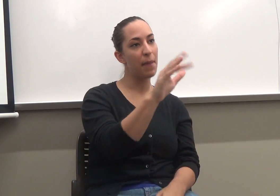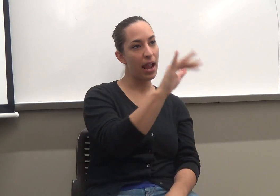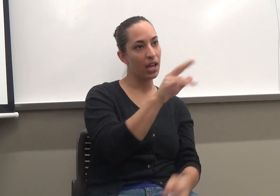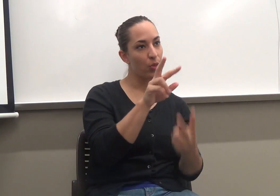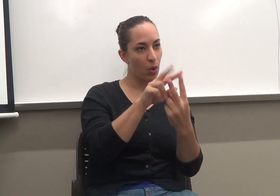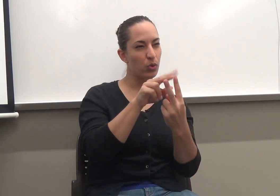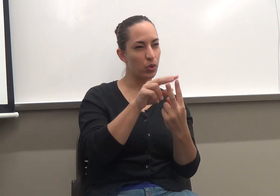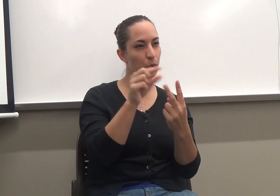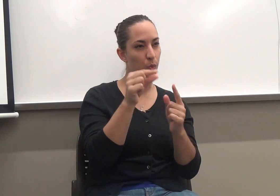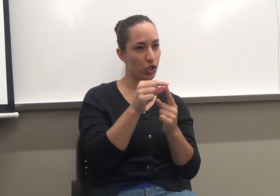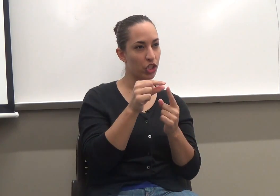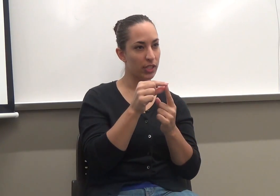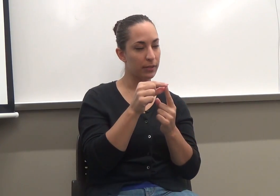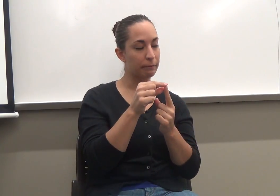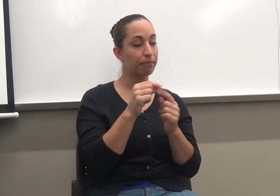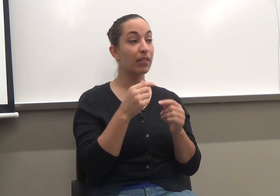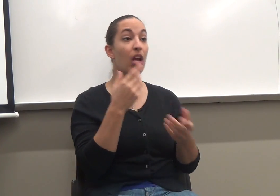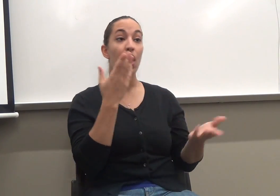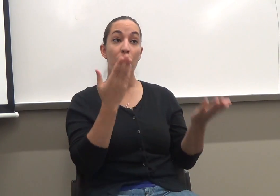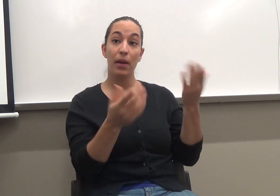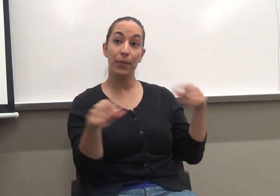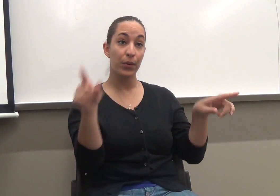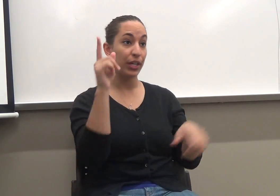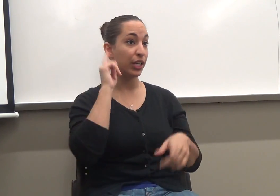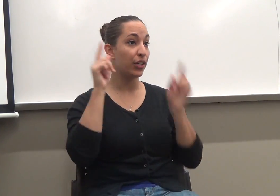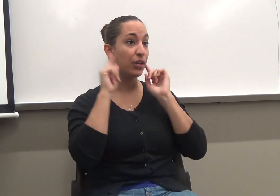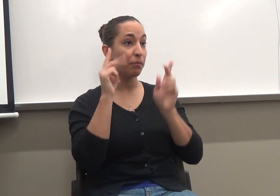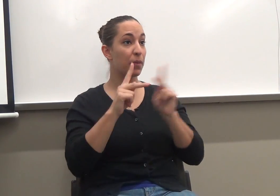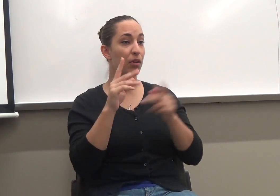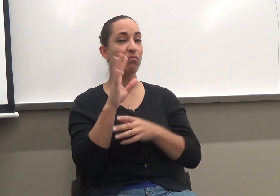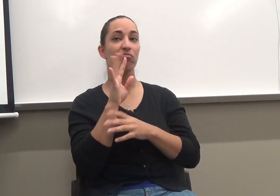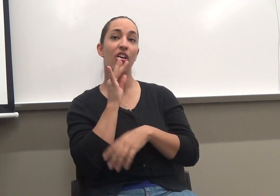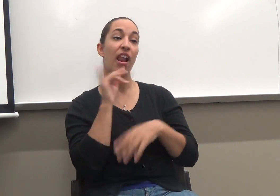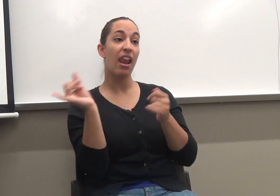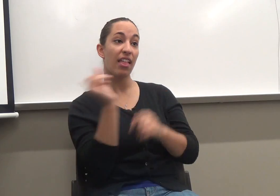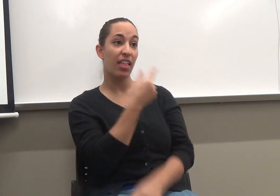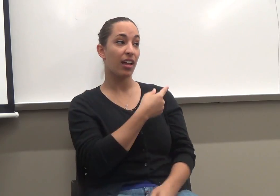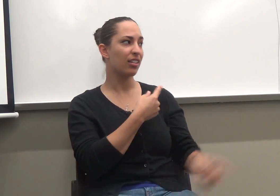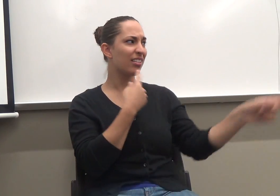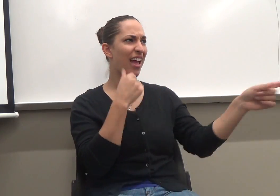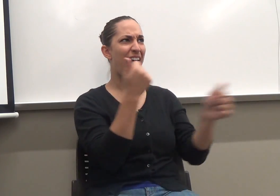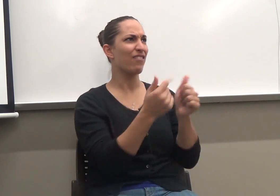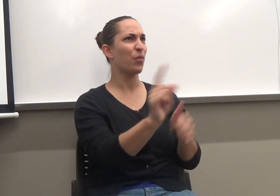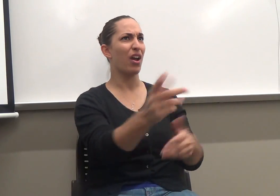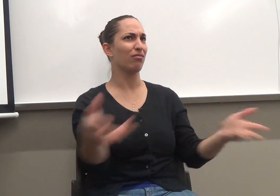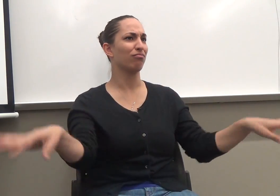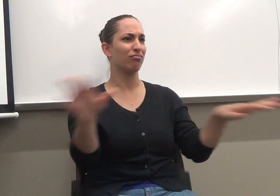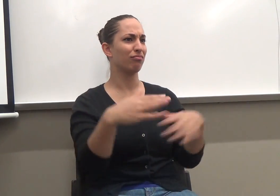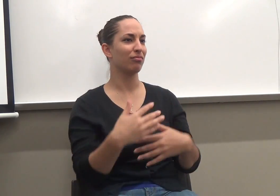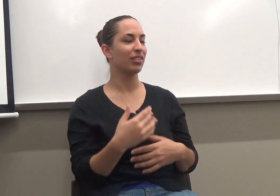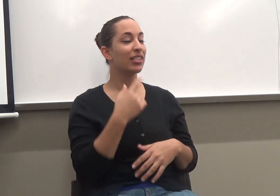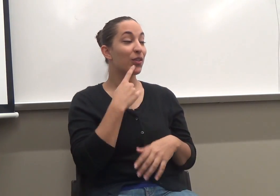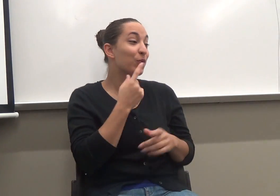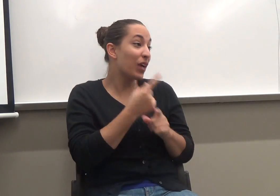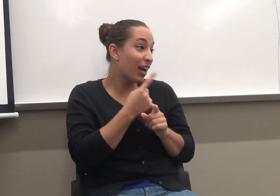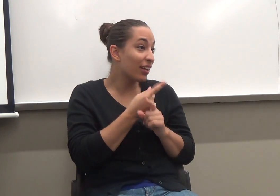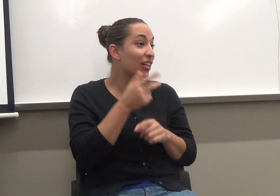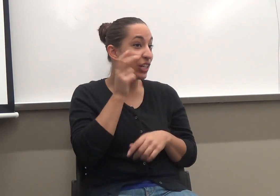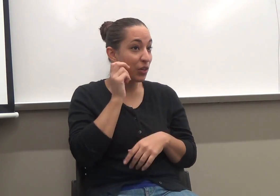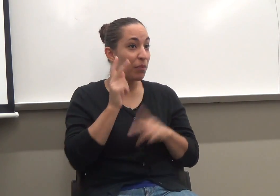you might hear somebody say something like this. Everywhere. Yeah, you hear people speak like this. But my guess